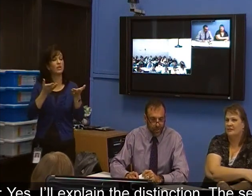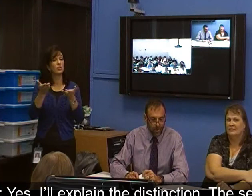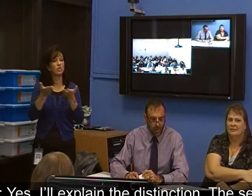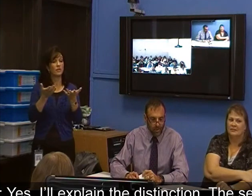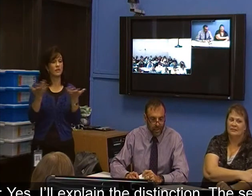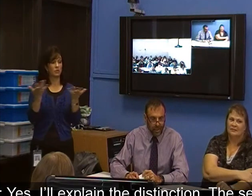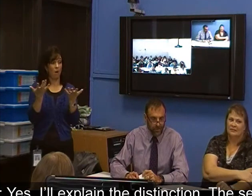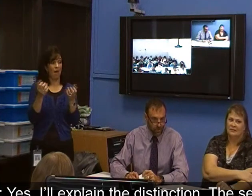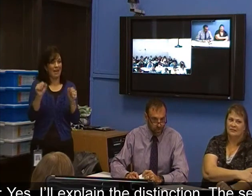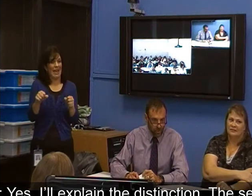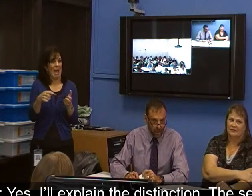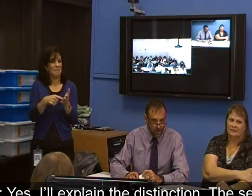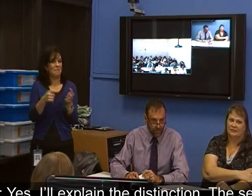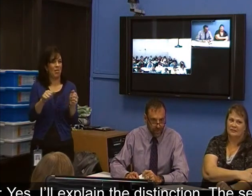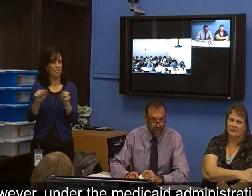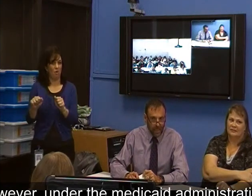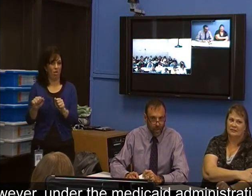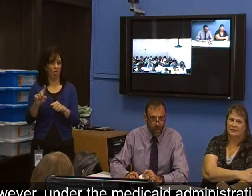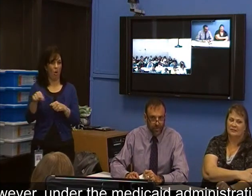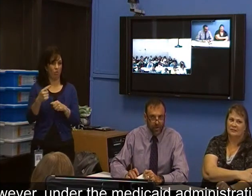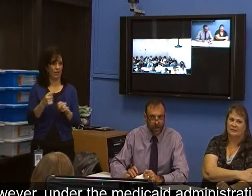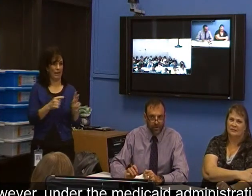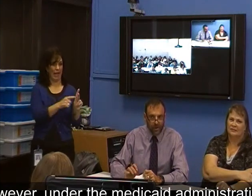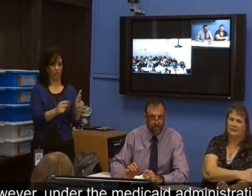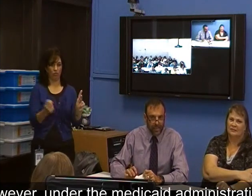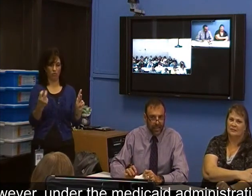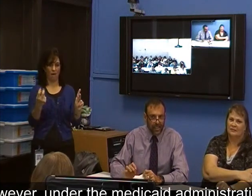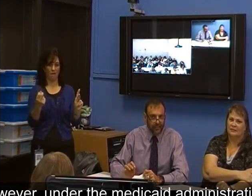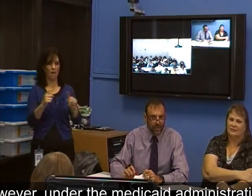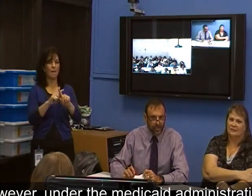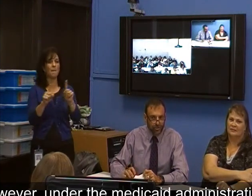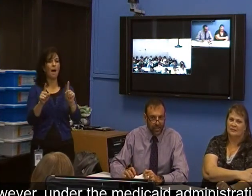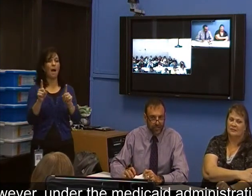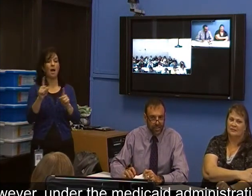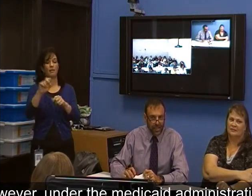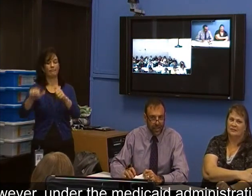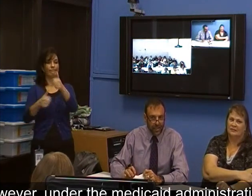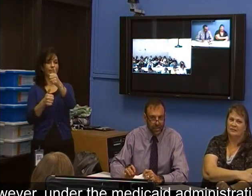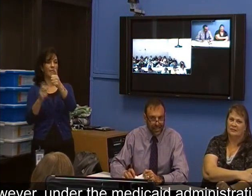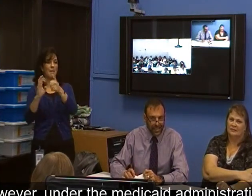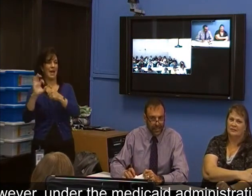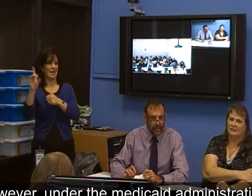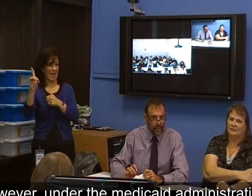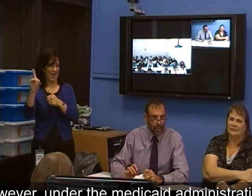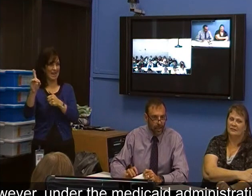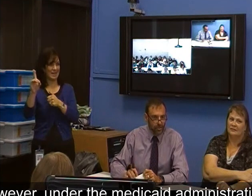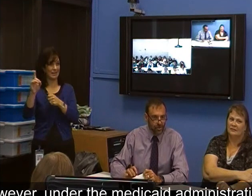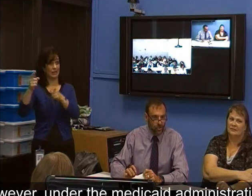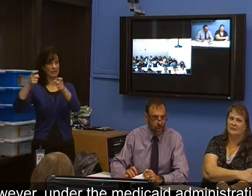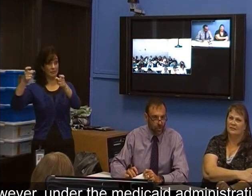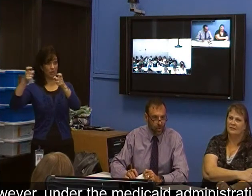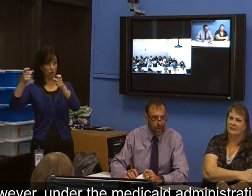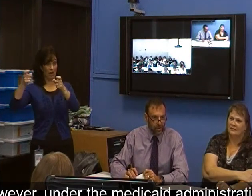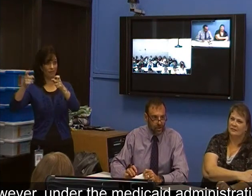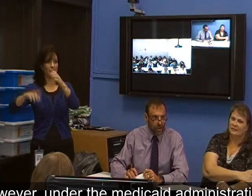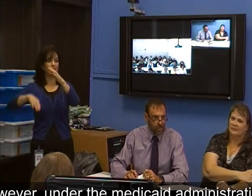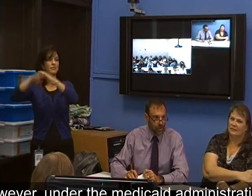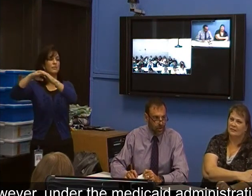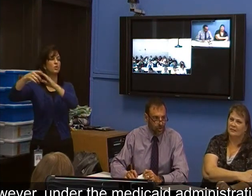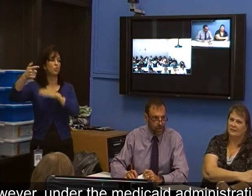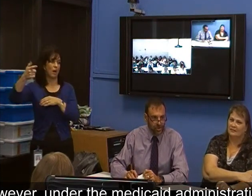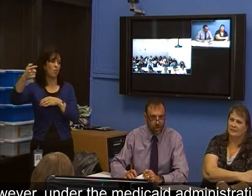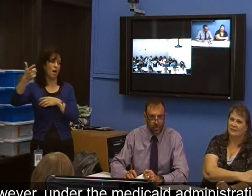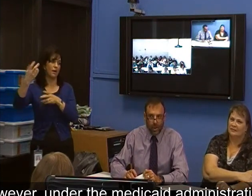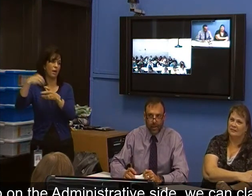are billable only K through 12. However, under the Medicaid administrative side, up to 21 is